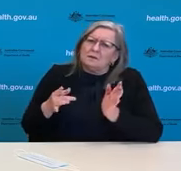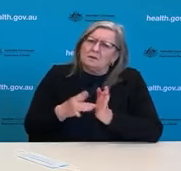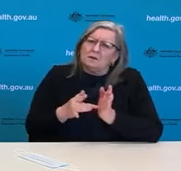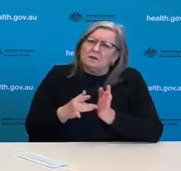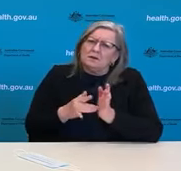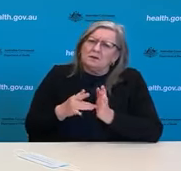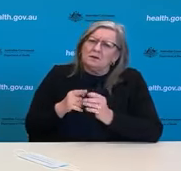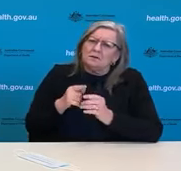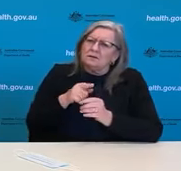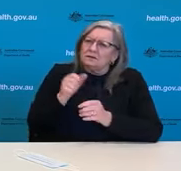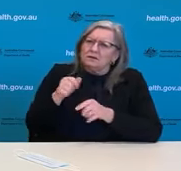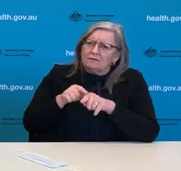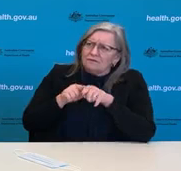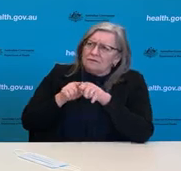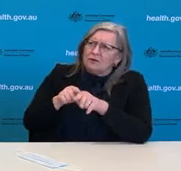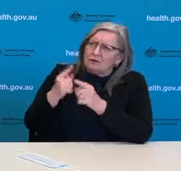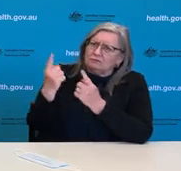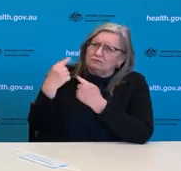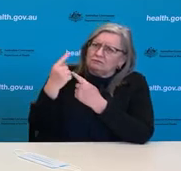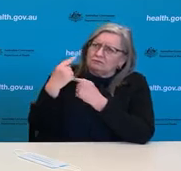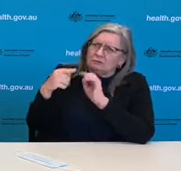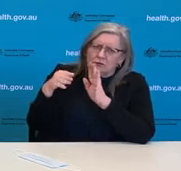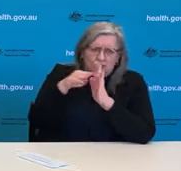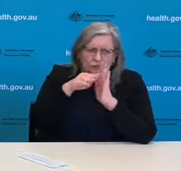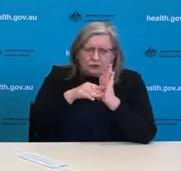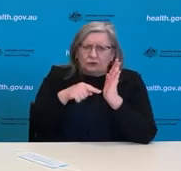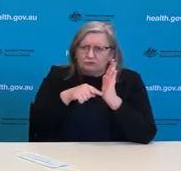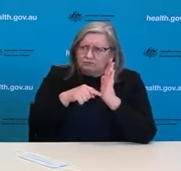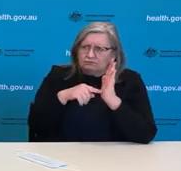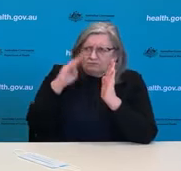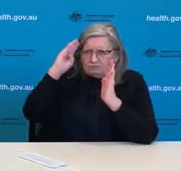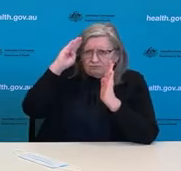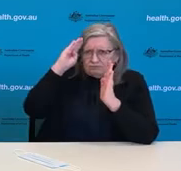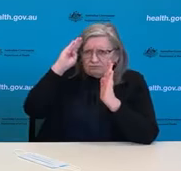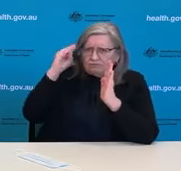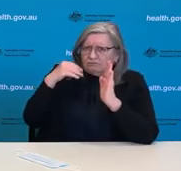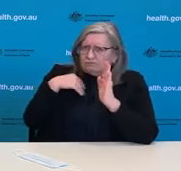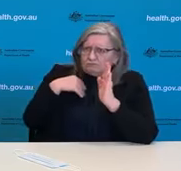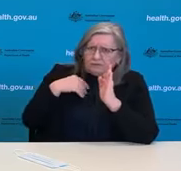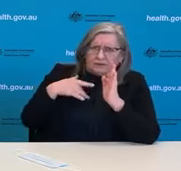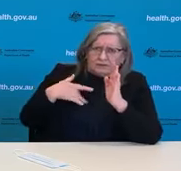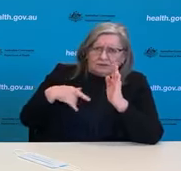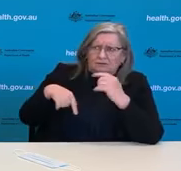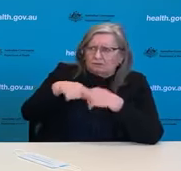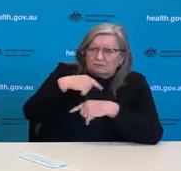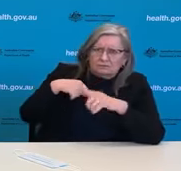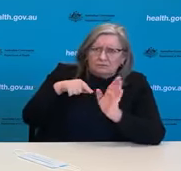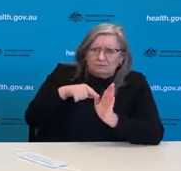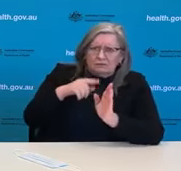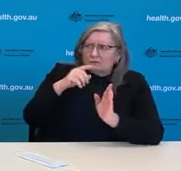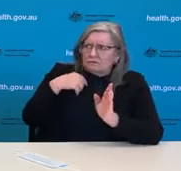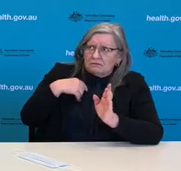follow the public health directions where we're living, and of course that we all arrange to get vaccinated.